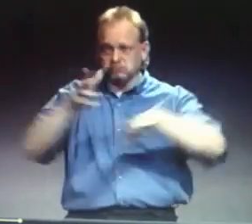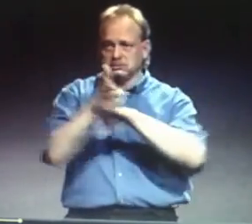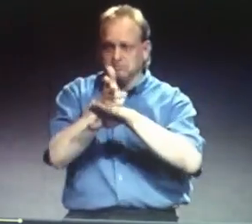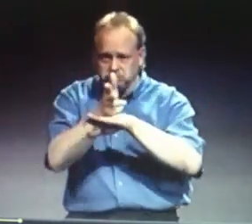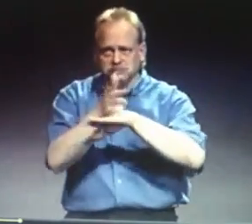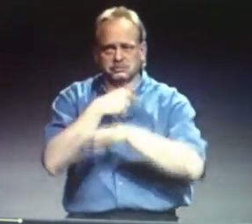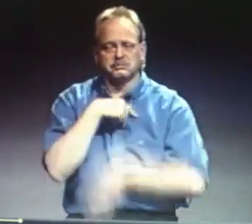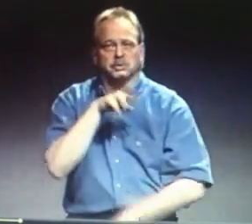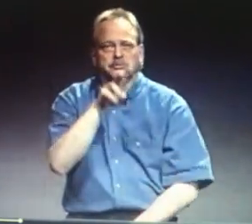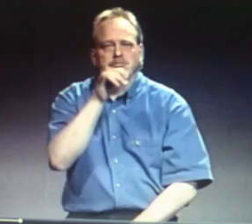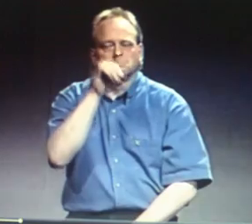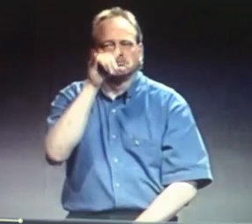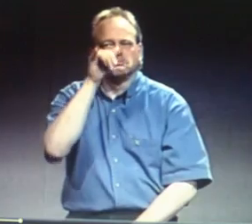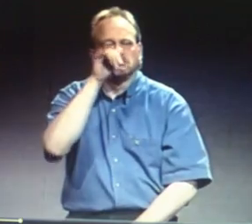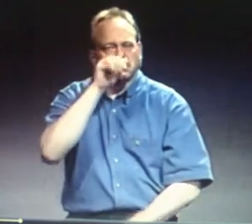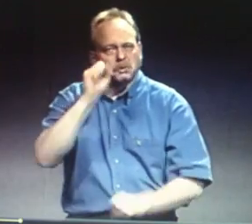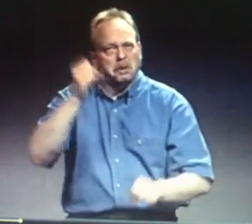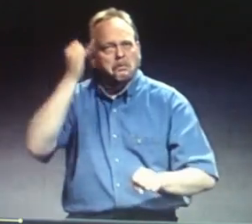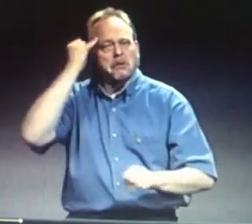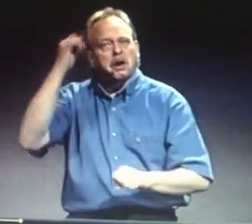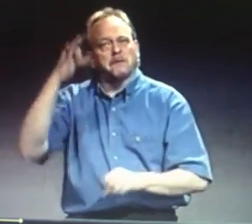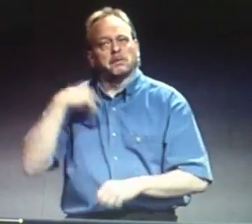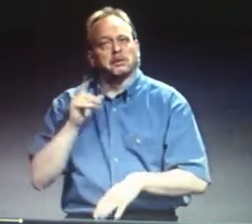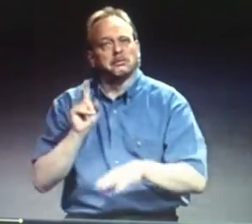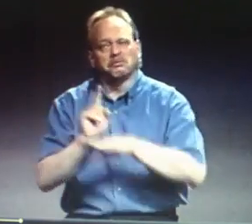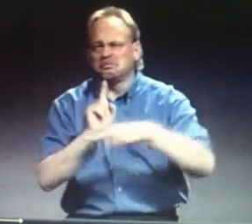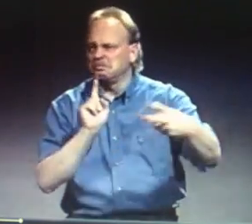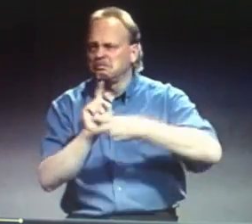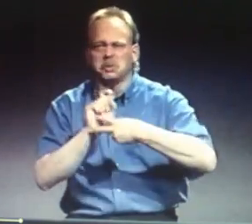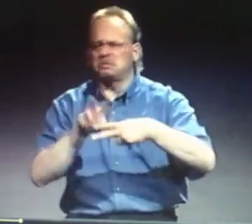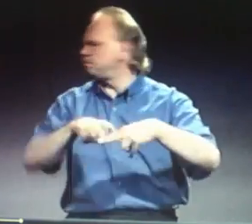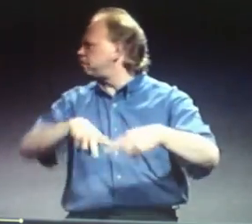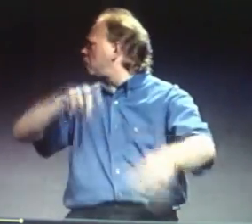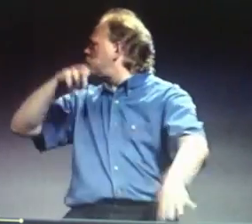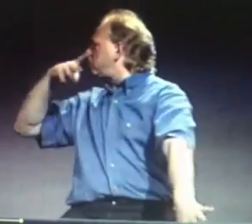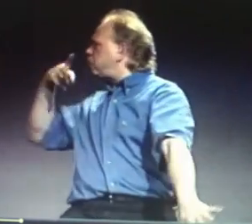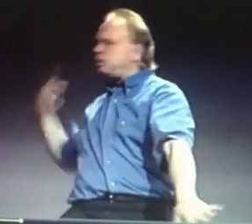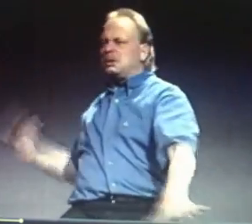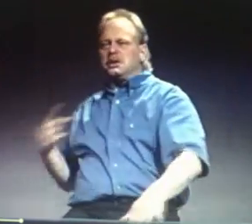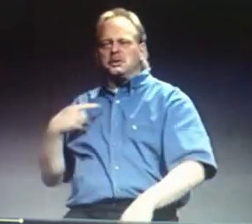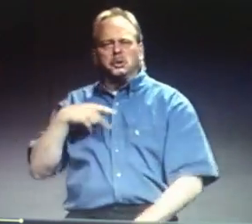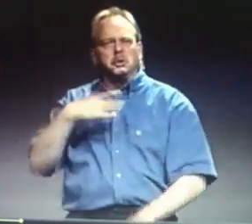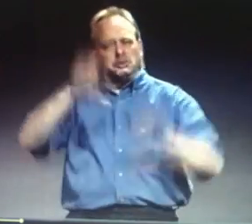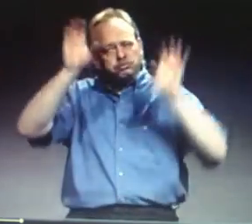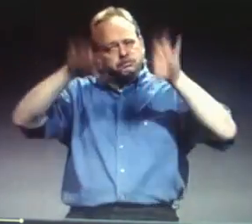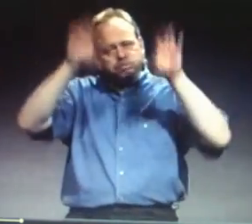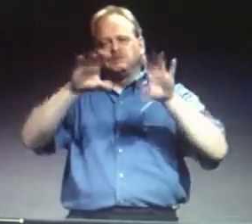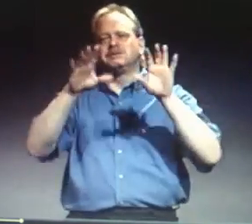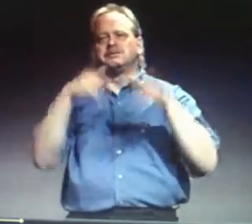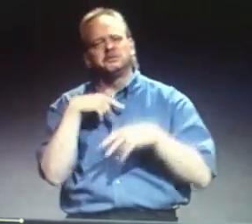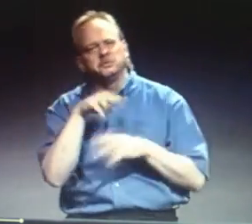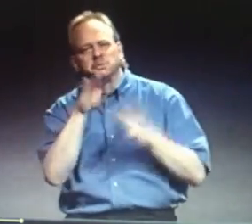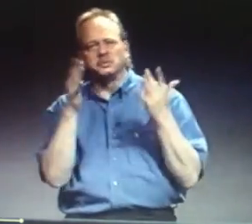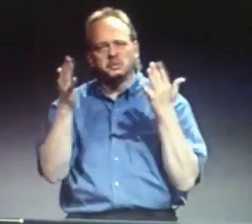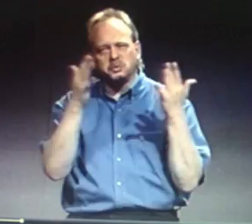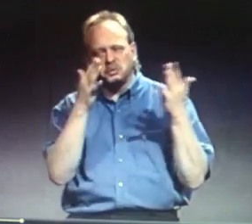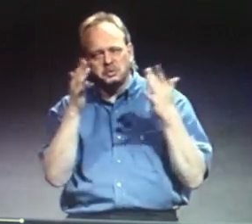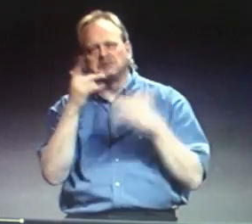Wow, this looks really silly. I mean, the cow's shaking and the tractor is shaking.